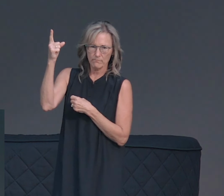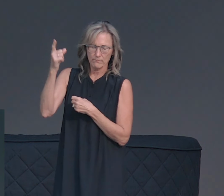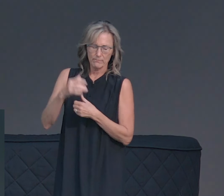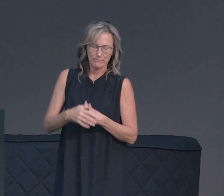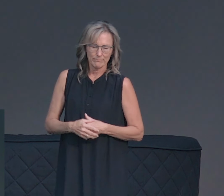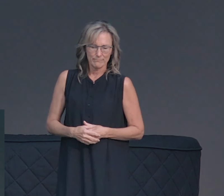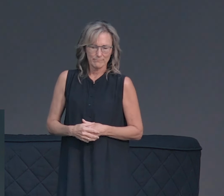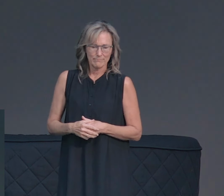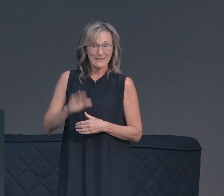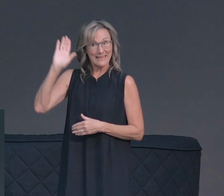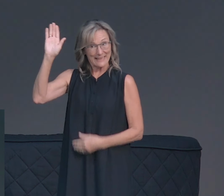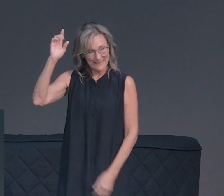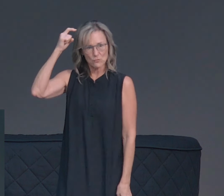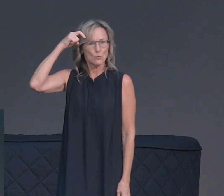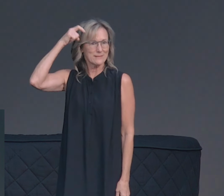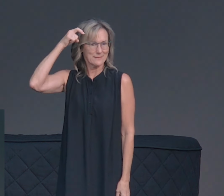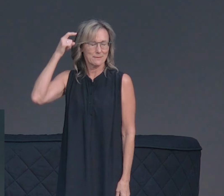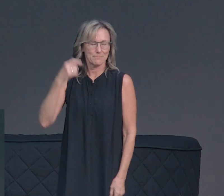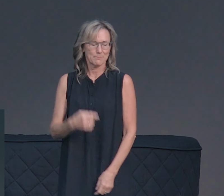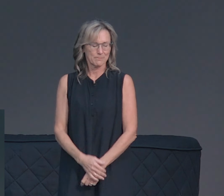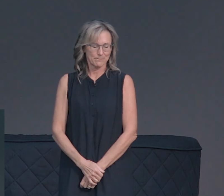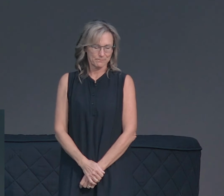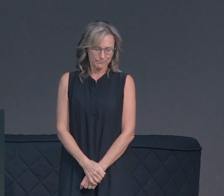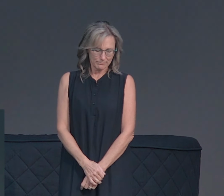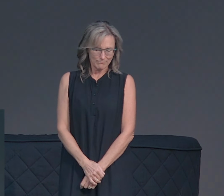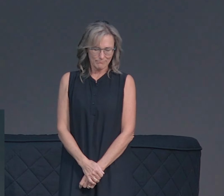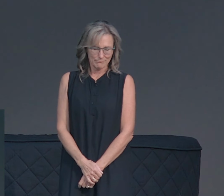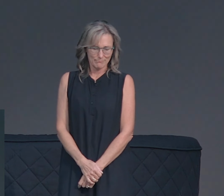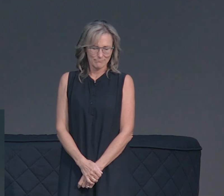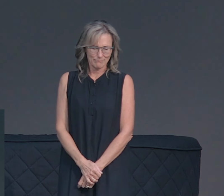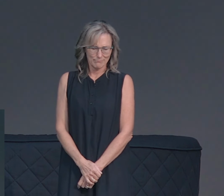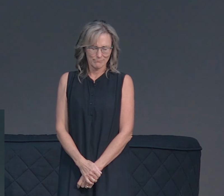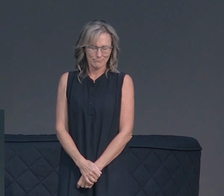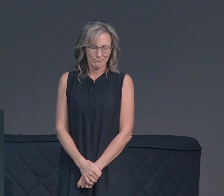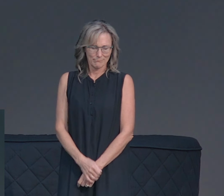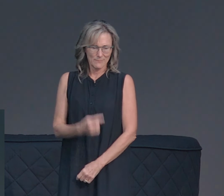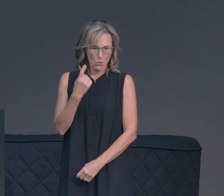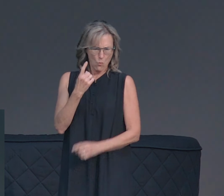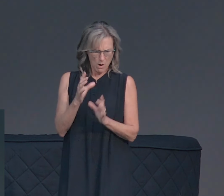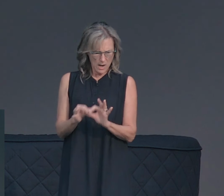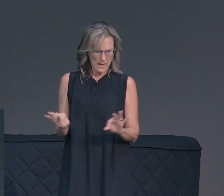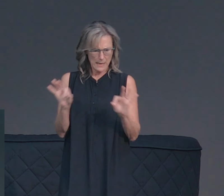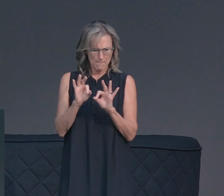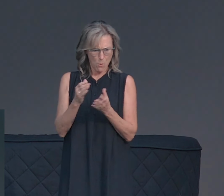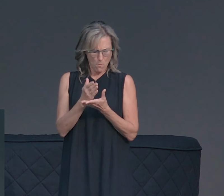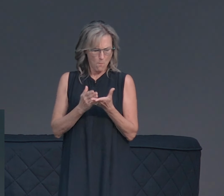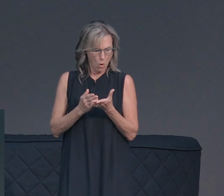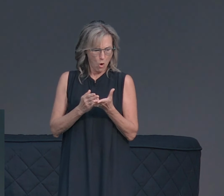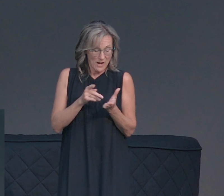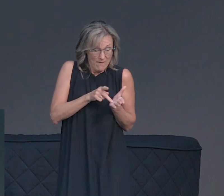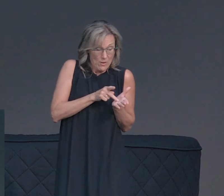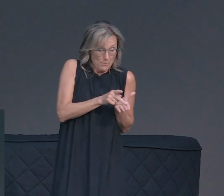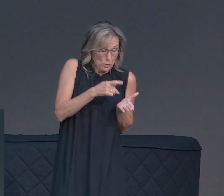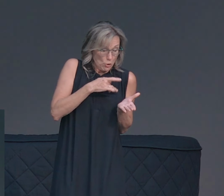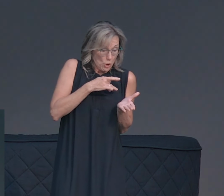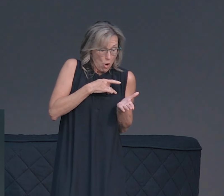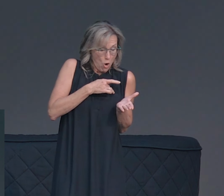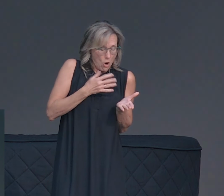I believe one of the crucial aspects of the pure in heart is that they trust in the